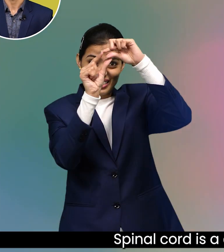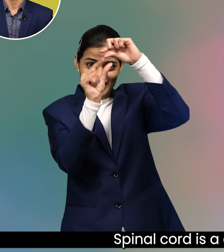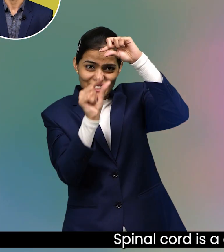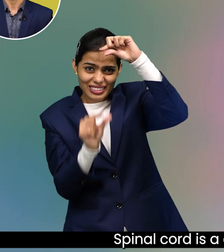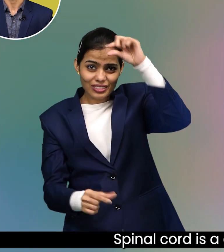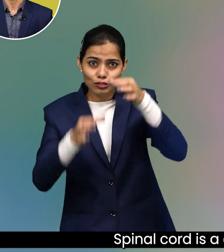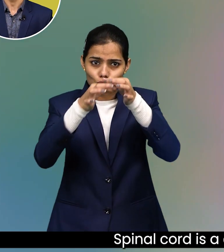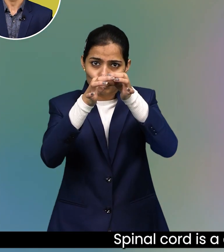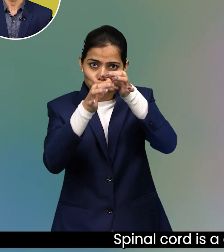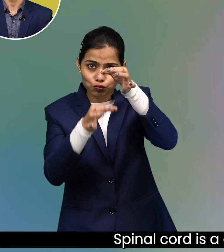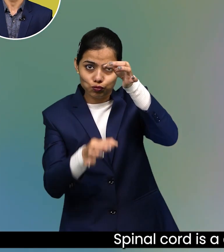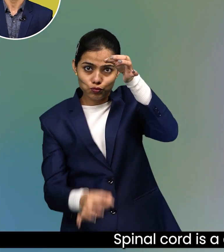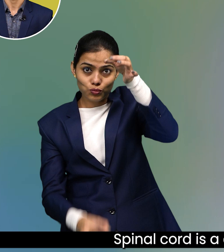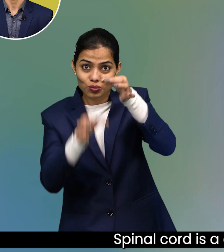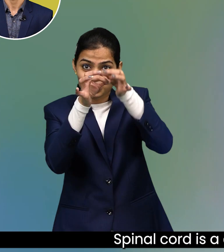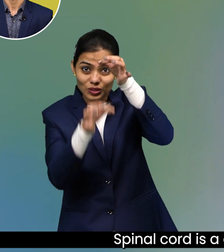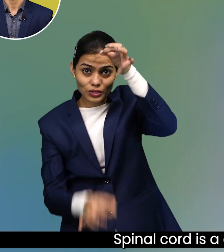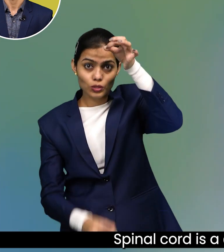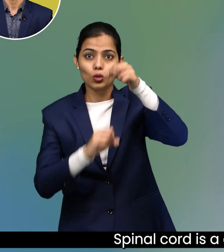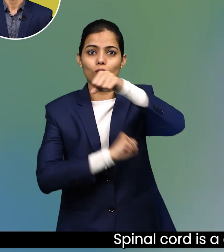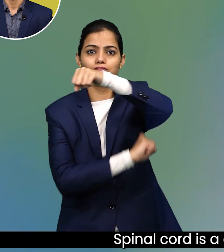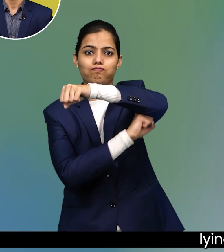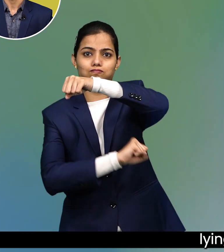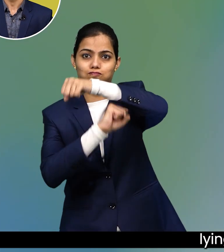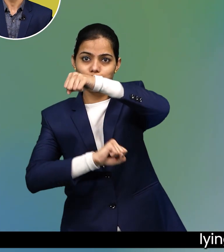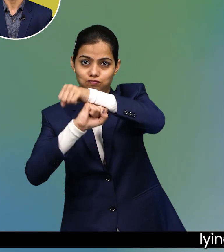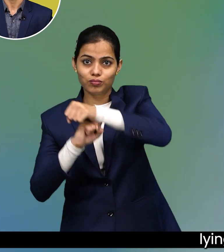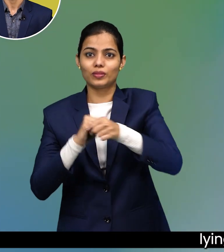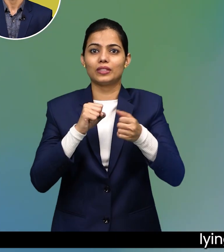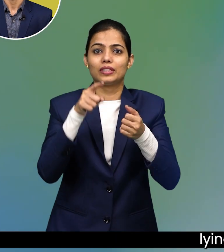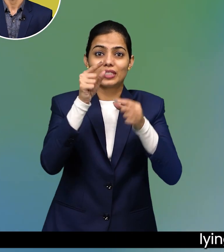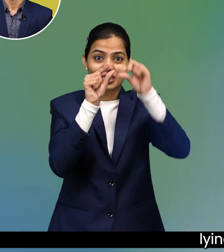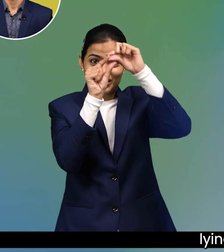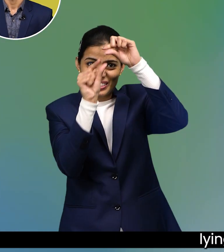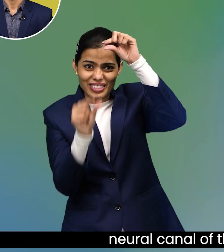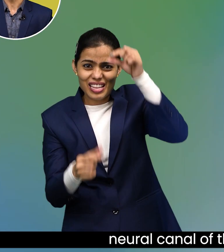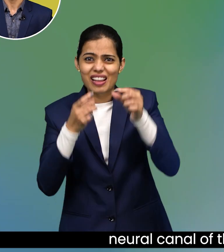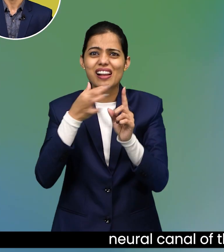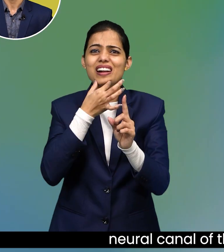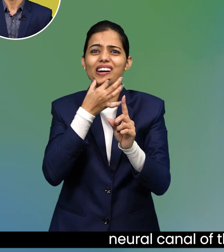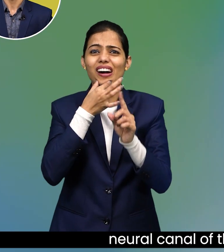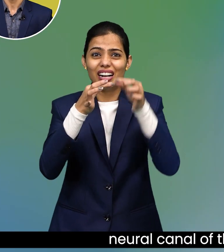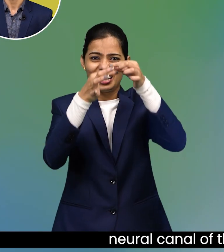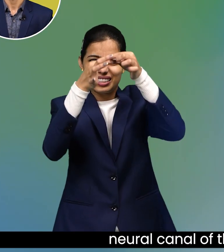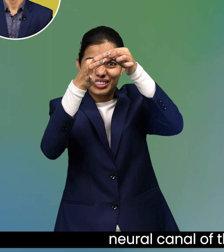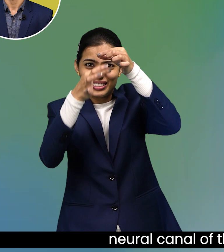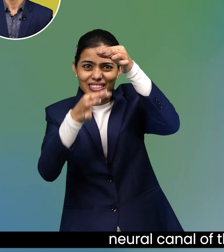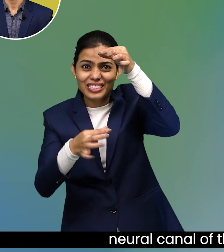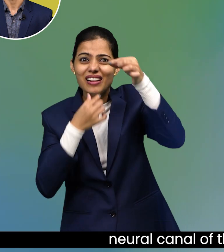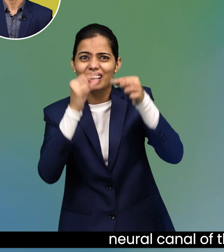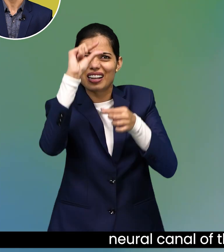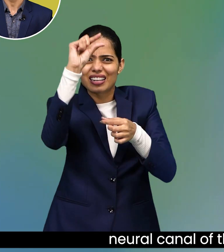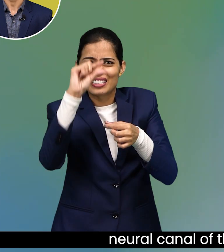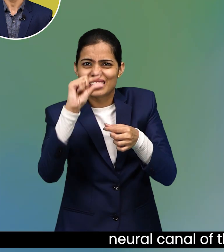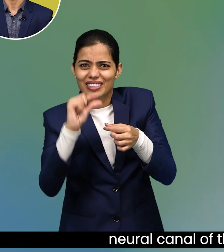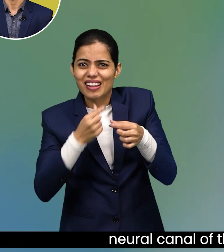Spinal cord is a cylindrical structure lying in the neural canal